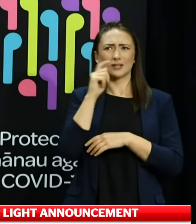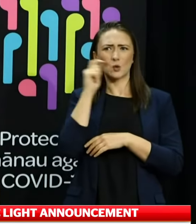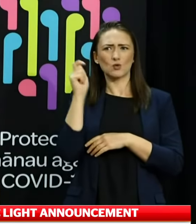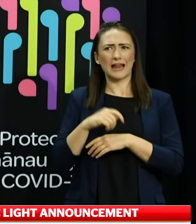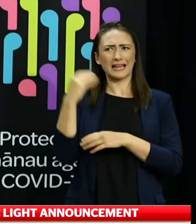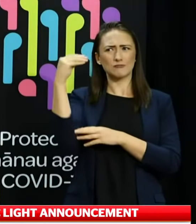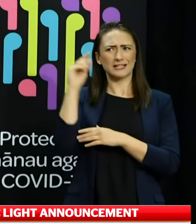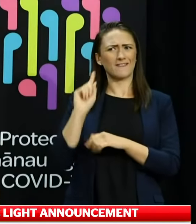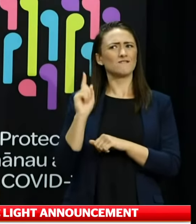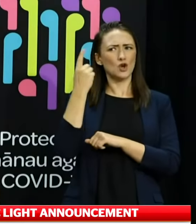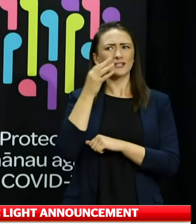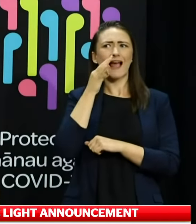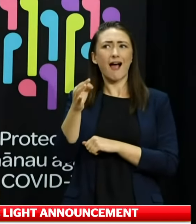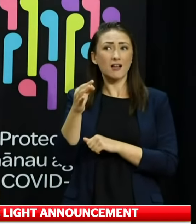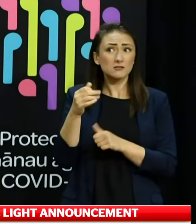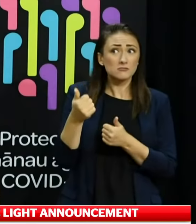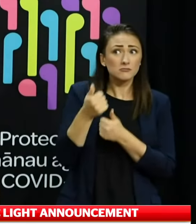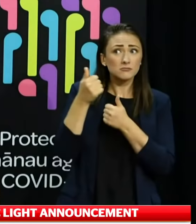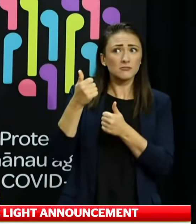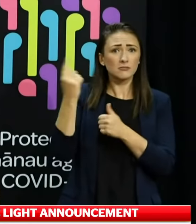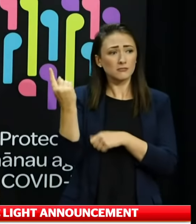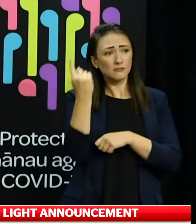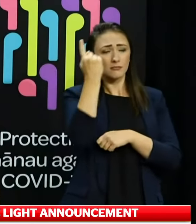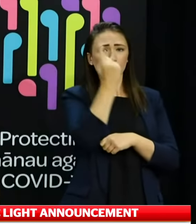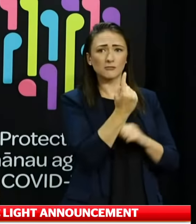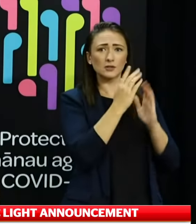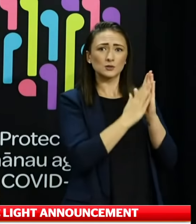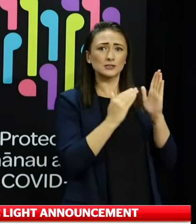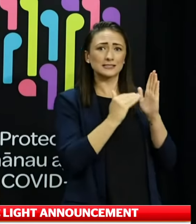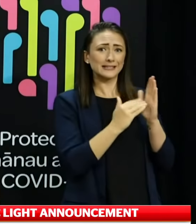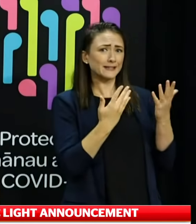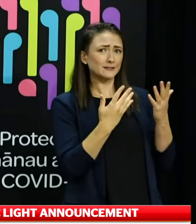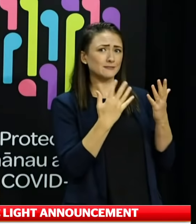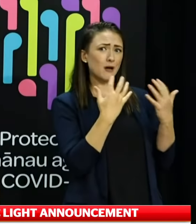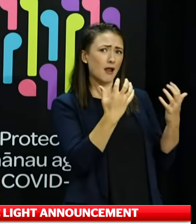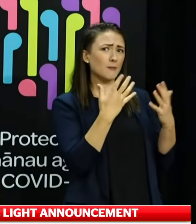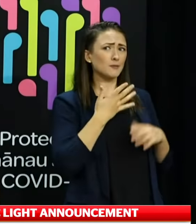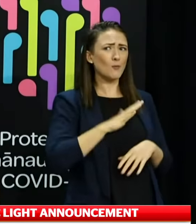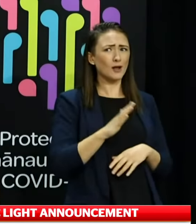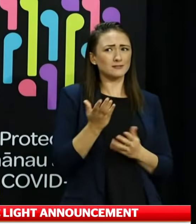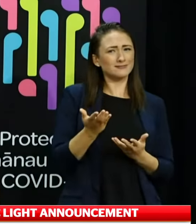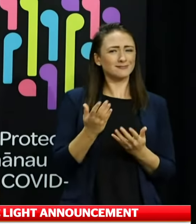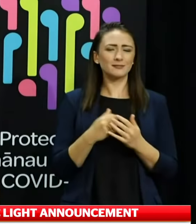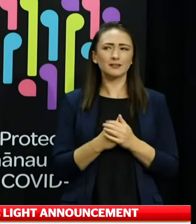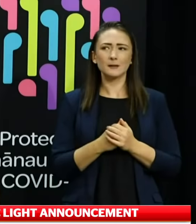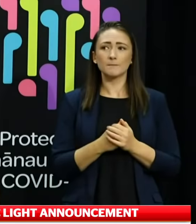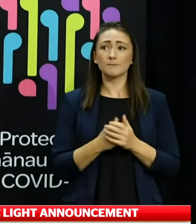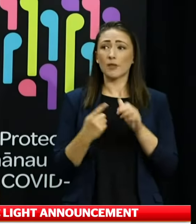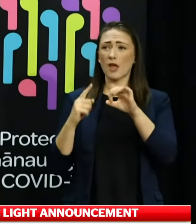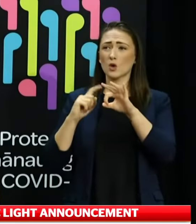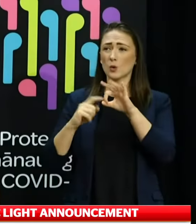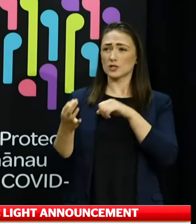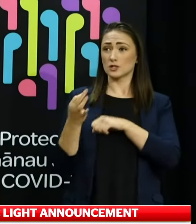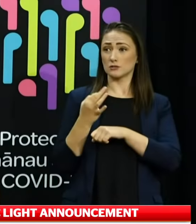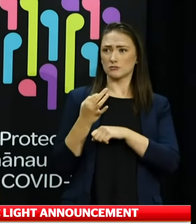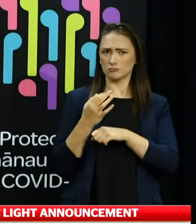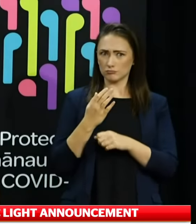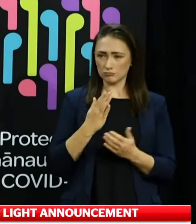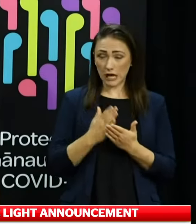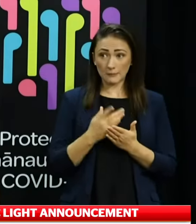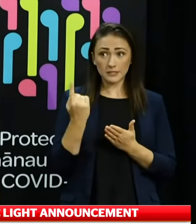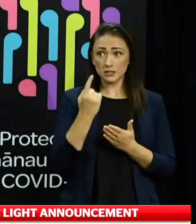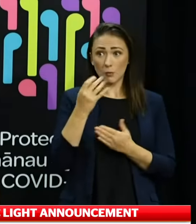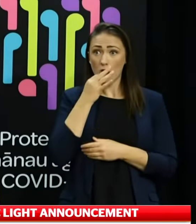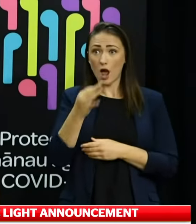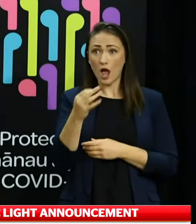the Ukrainian? I'm not familiar with whether an approach has been made or not, Barry, but certainly our government, including